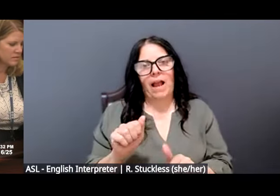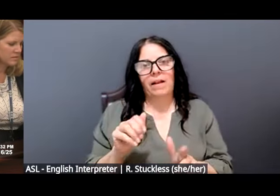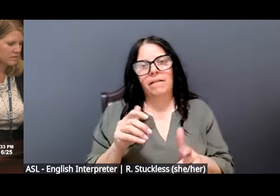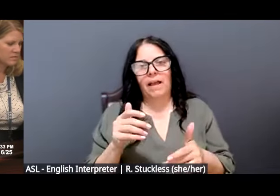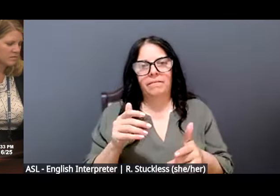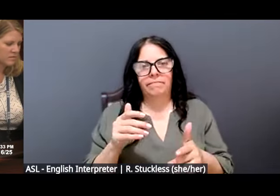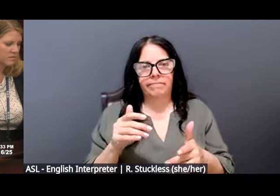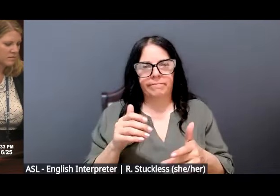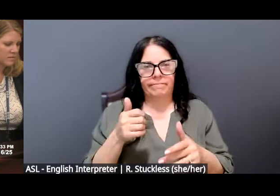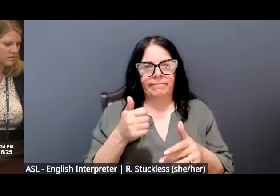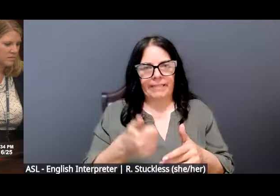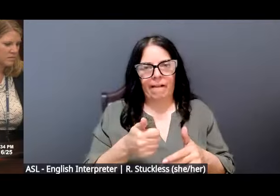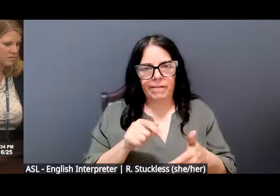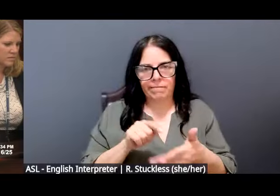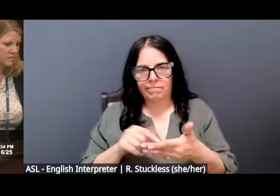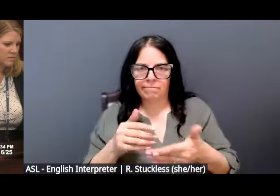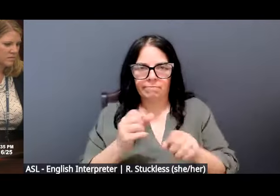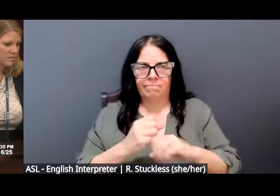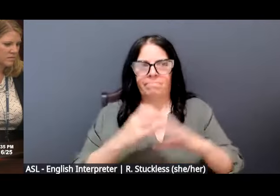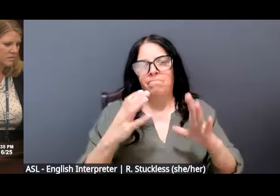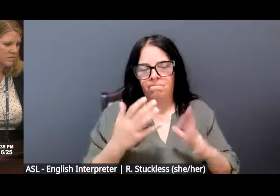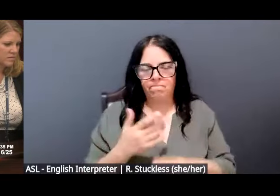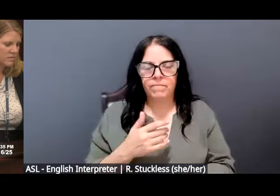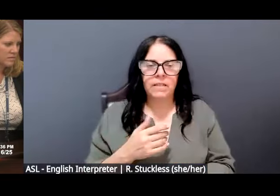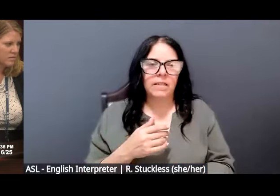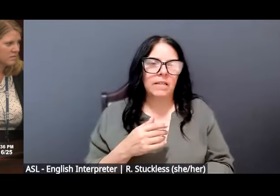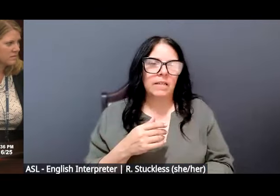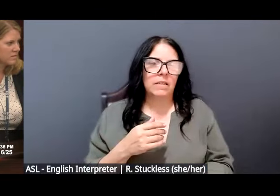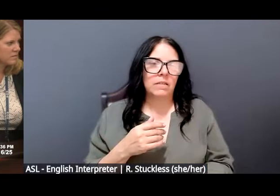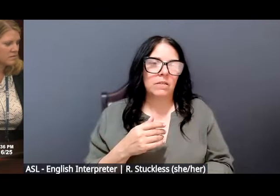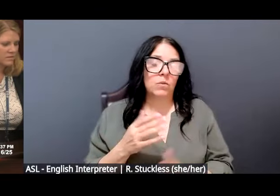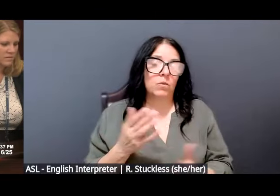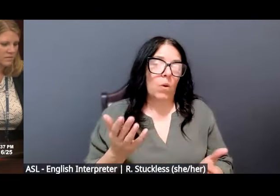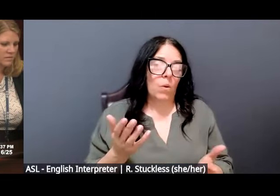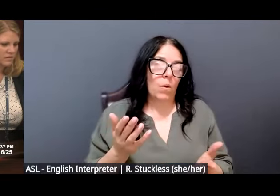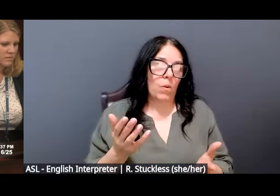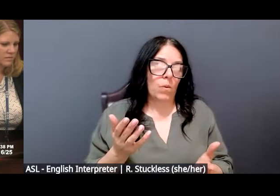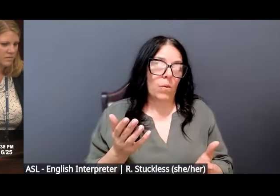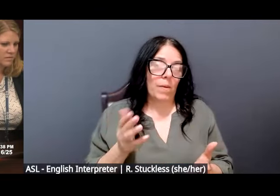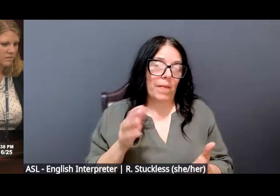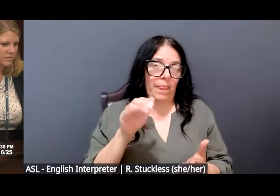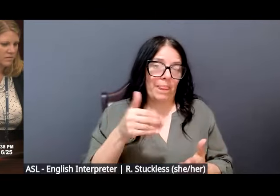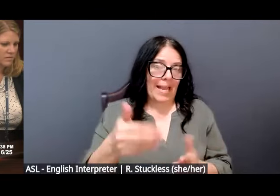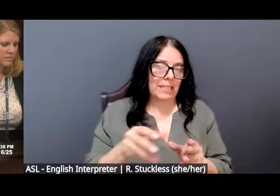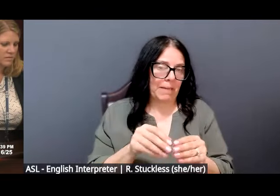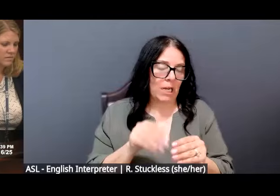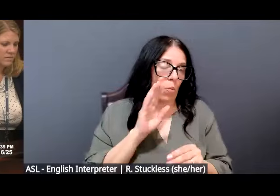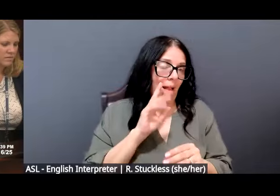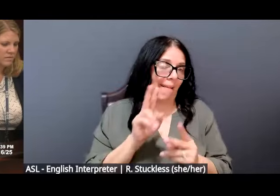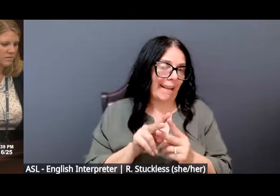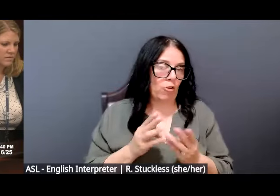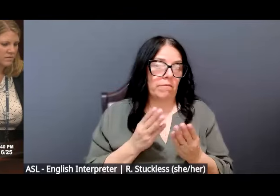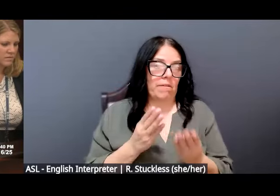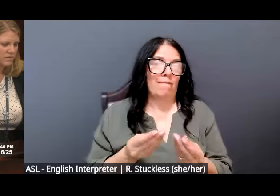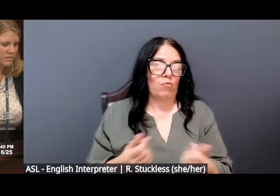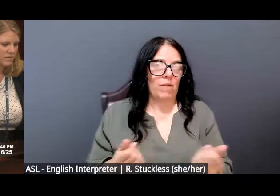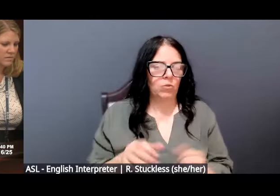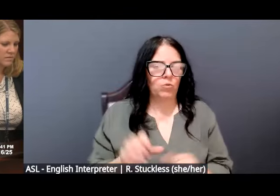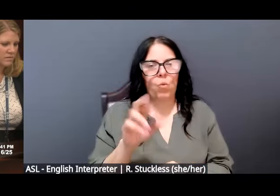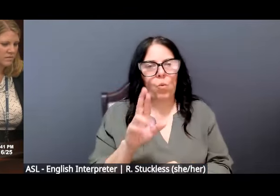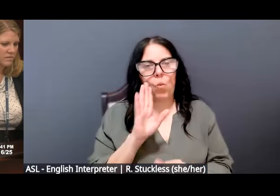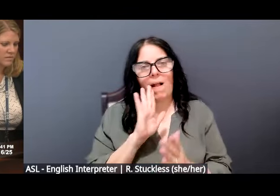terms. And we will either have a resolution to this one way or the other, or we would be asking the